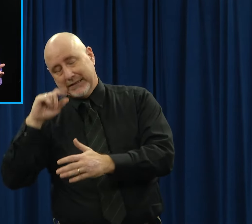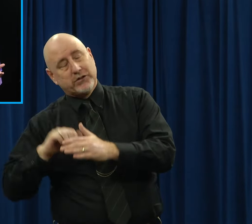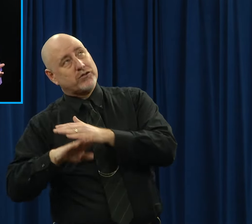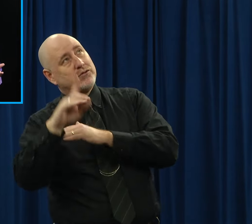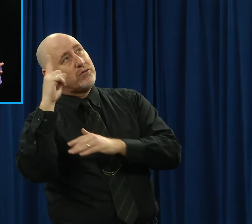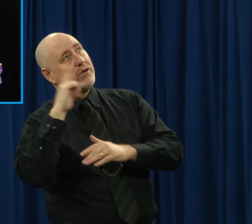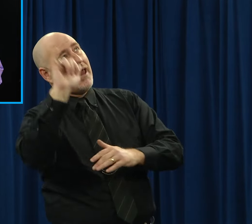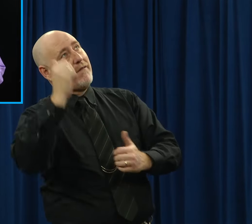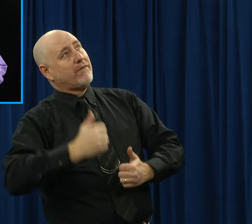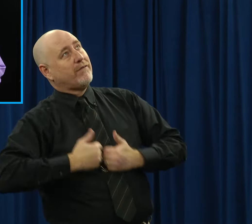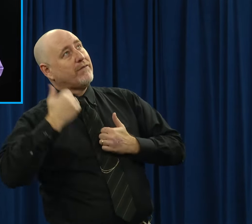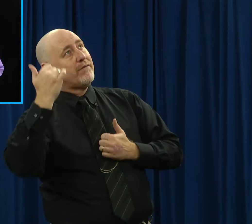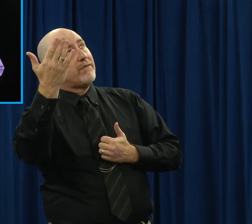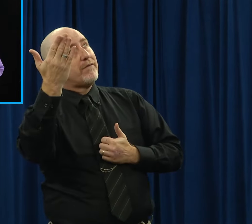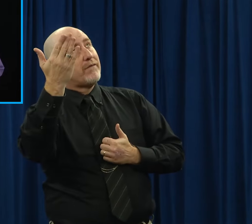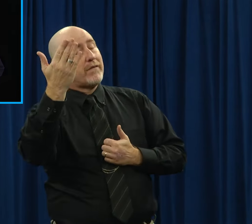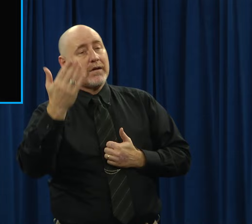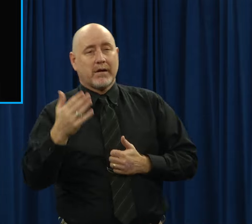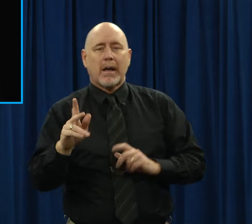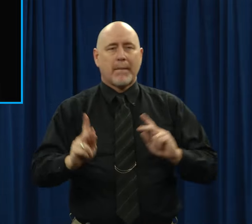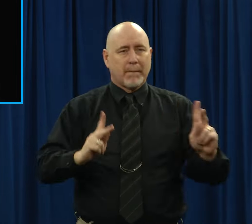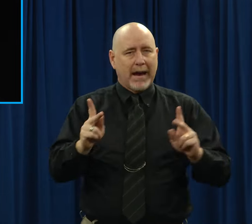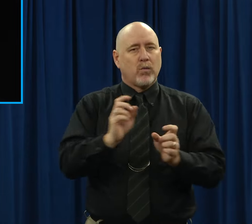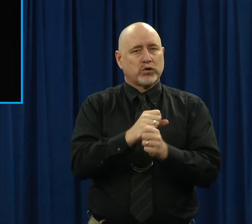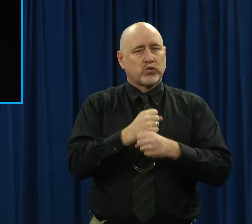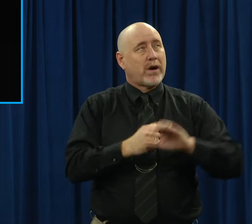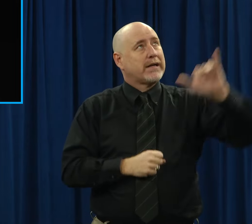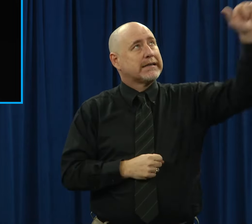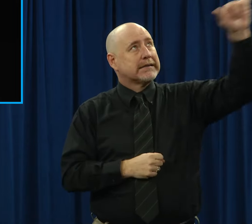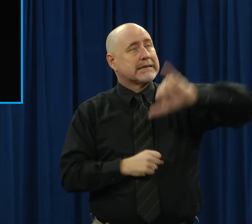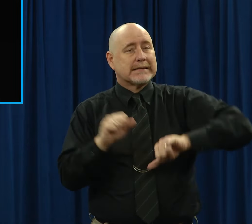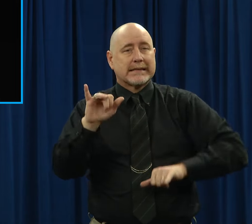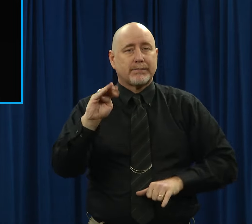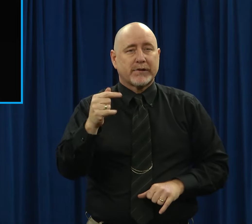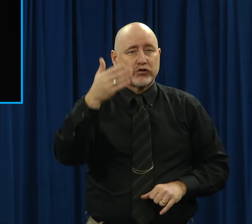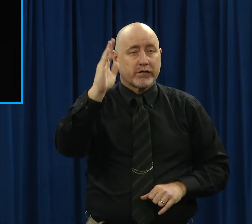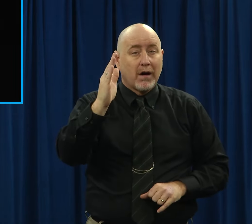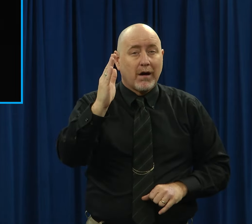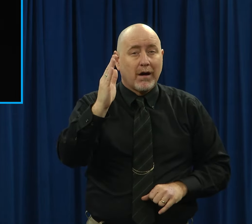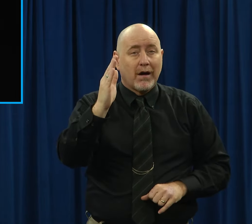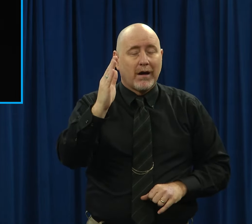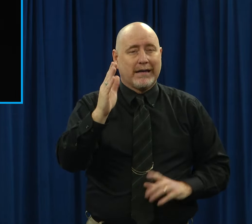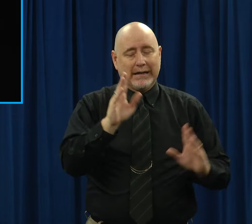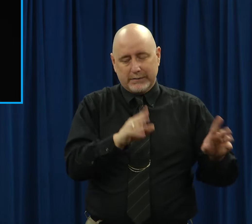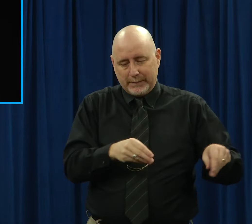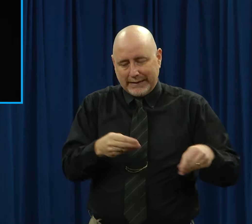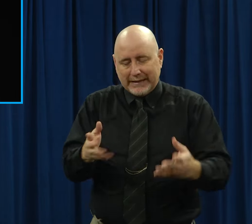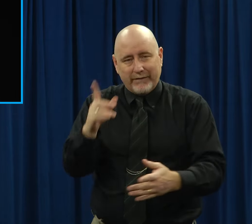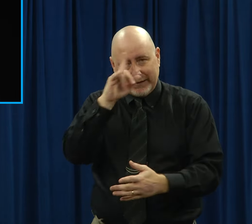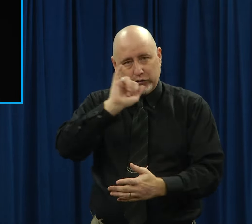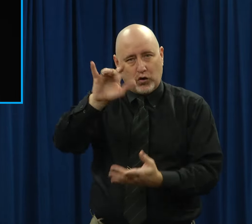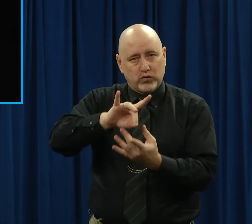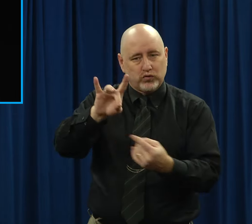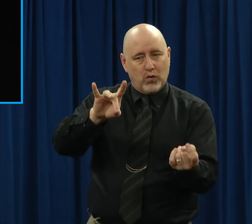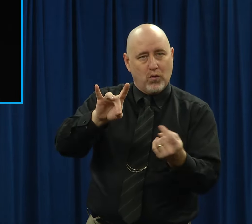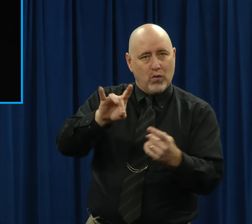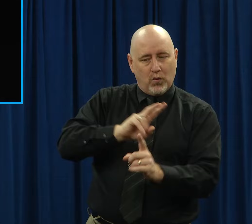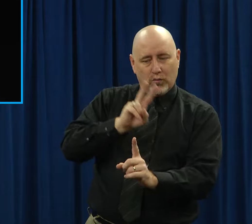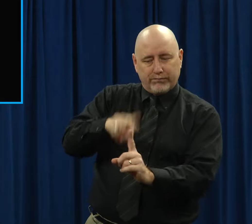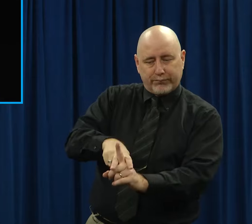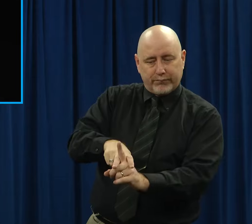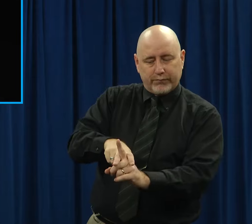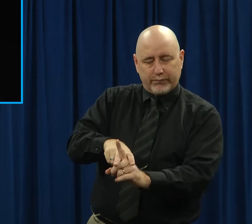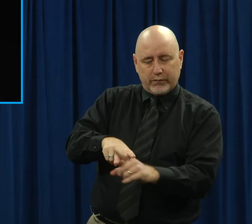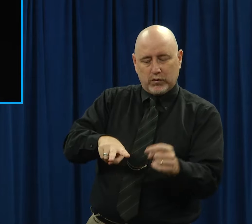righteous into life eternal. You know, man has been created in the image of God and thus has been given an